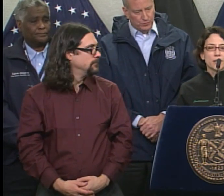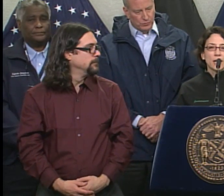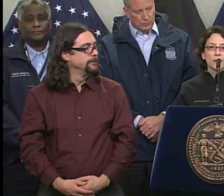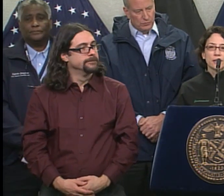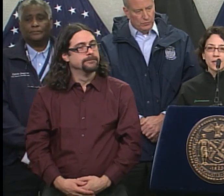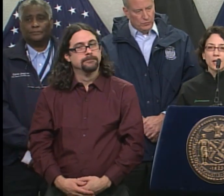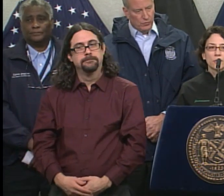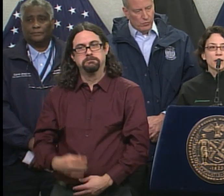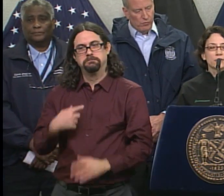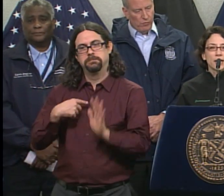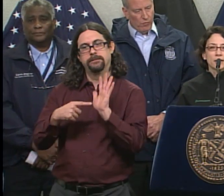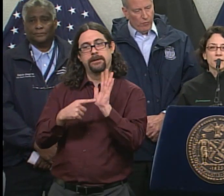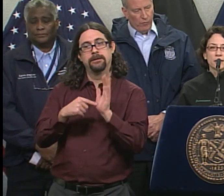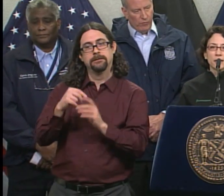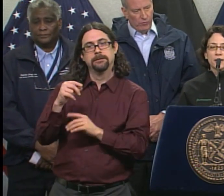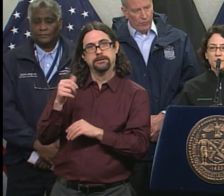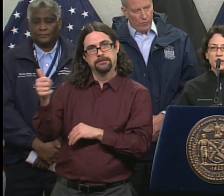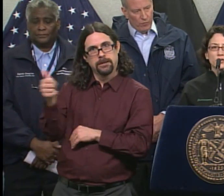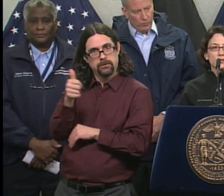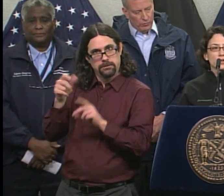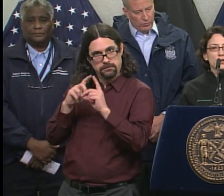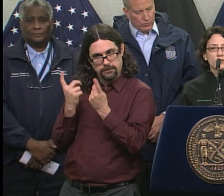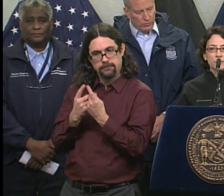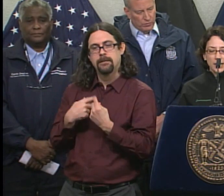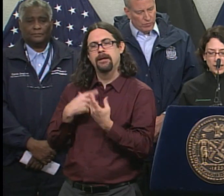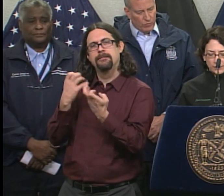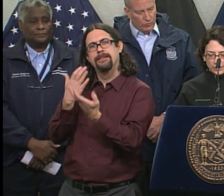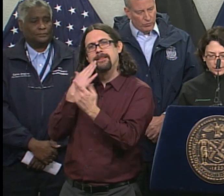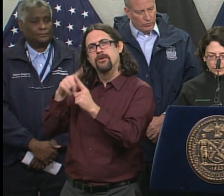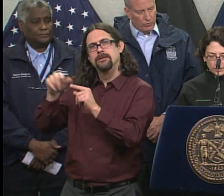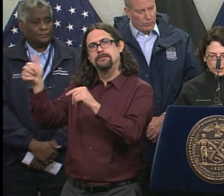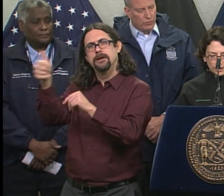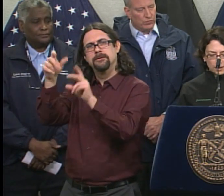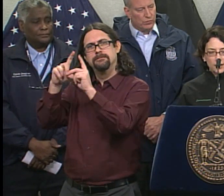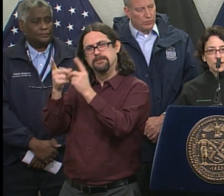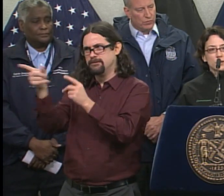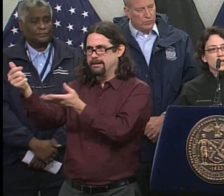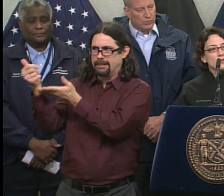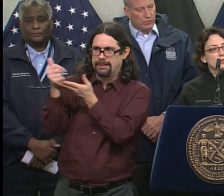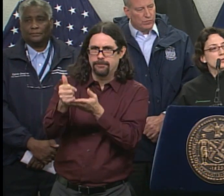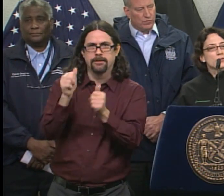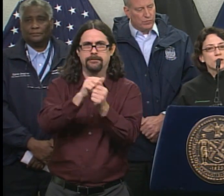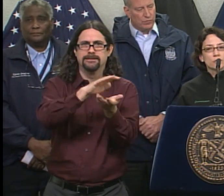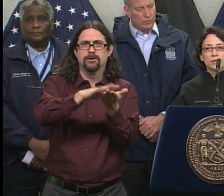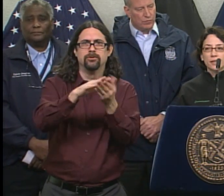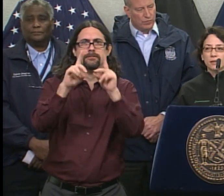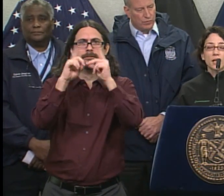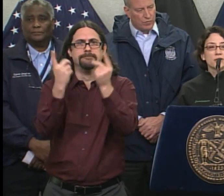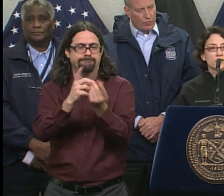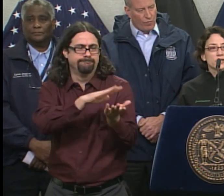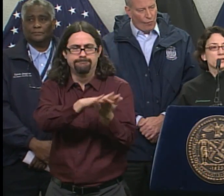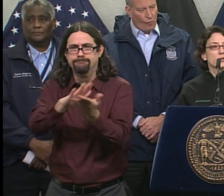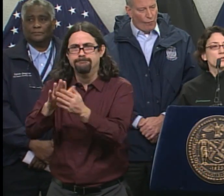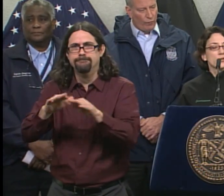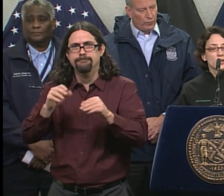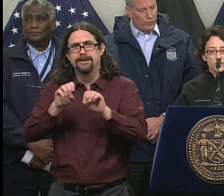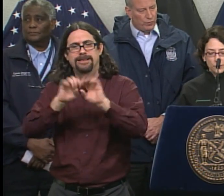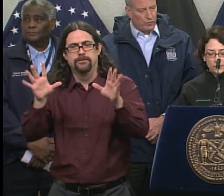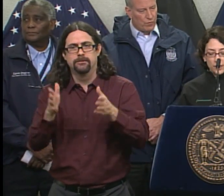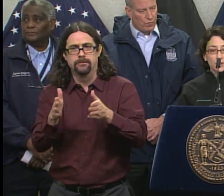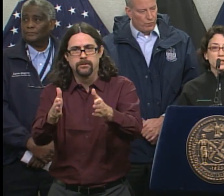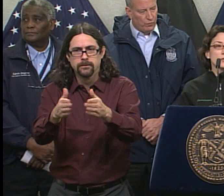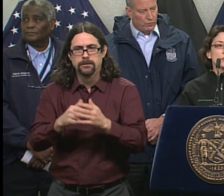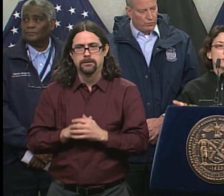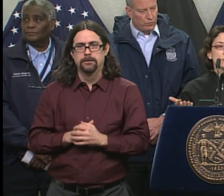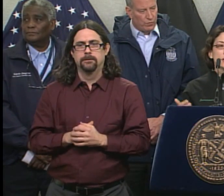with plowing, and now we're out tackling pedestrian overpasses. We'll have our crews out looking at lights and signals to see where there